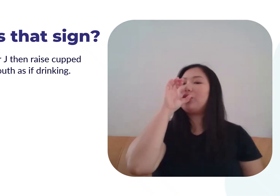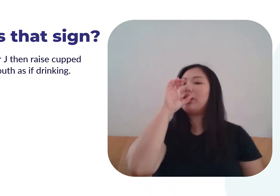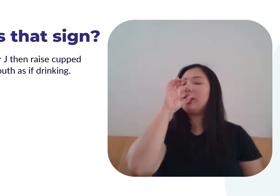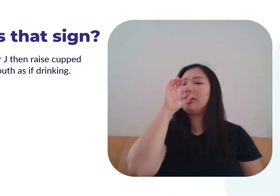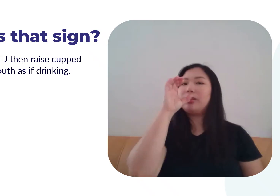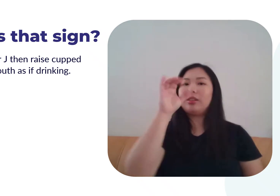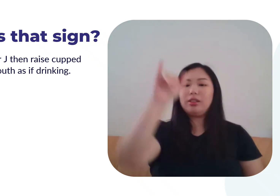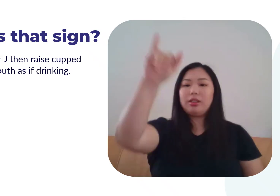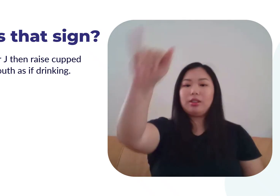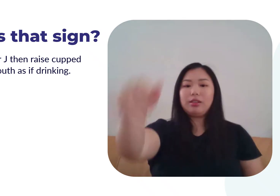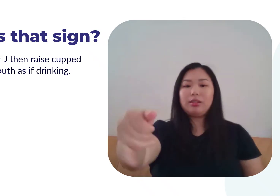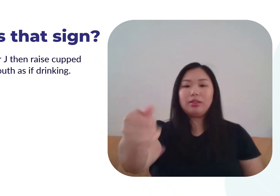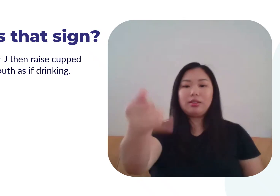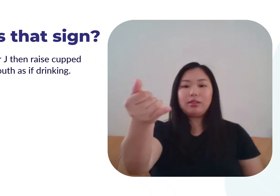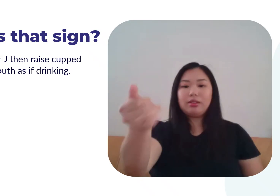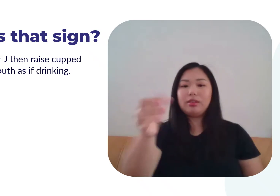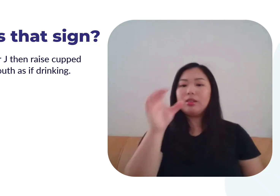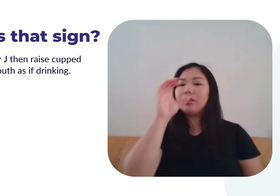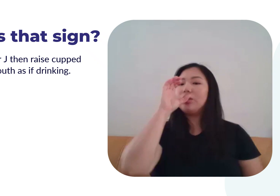and drink.